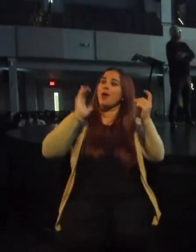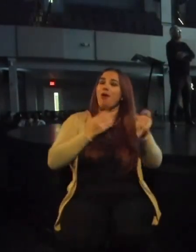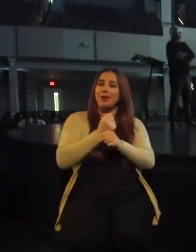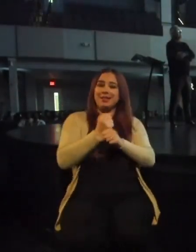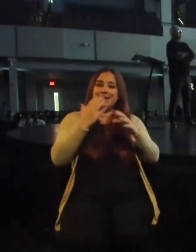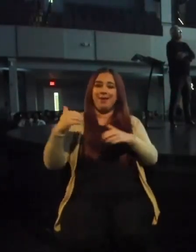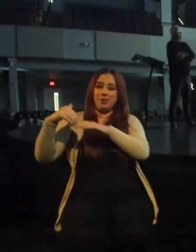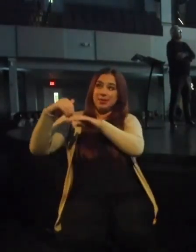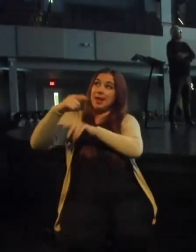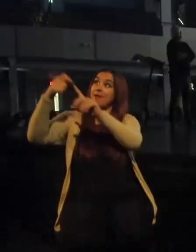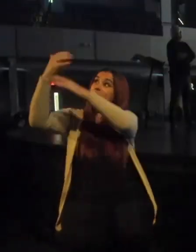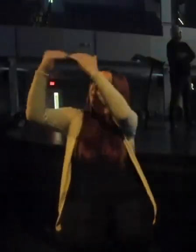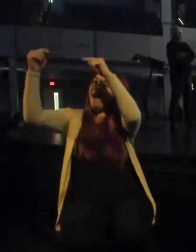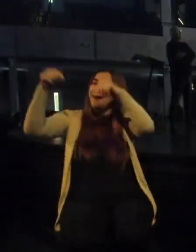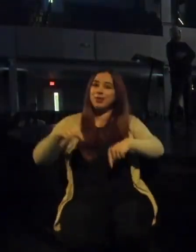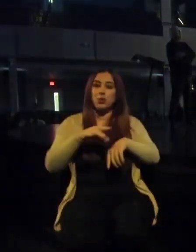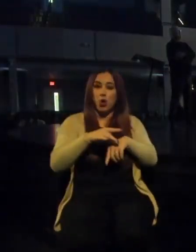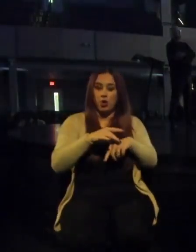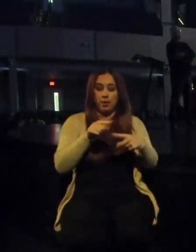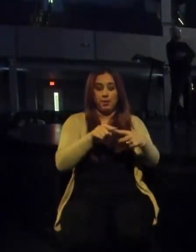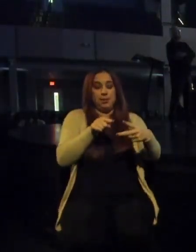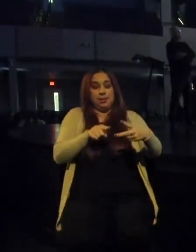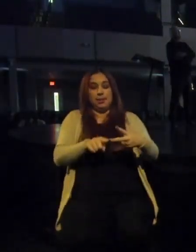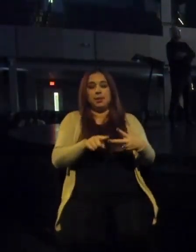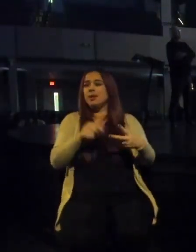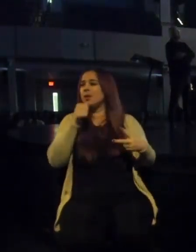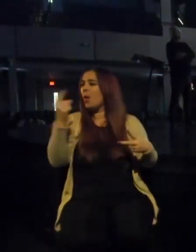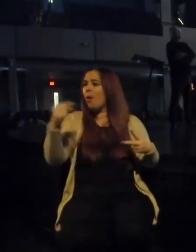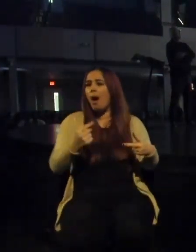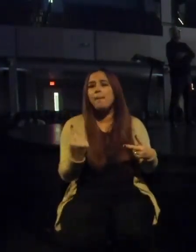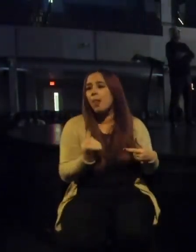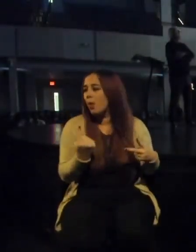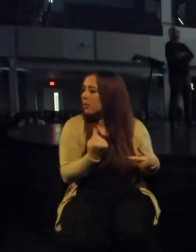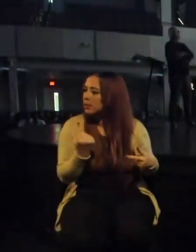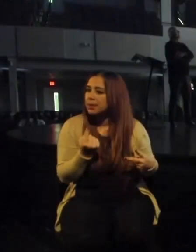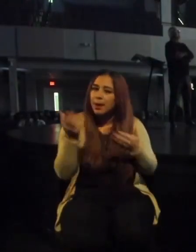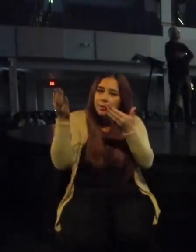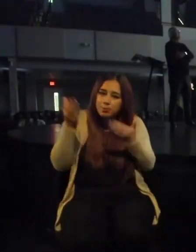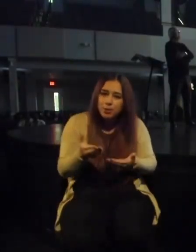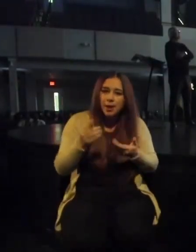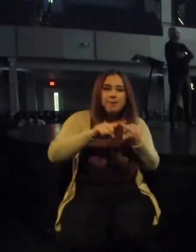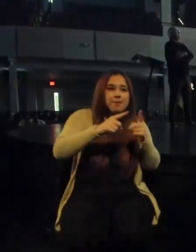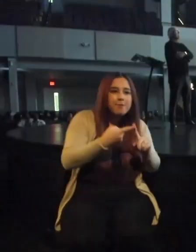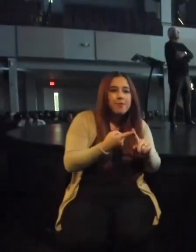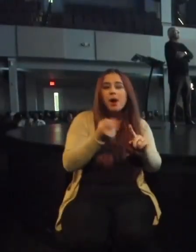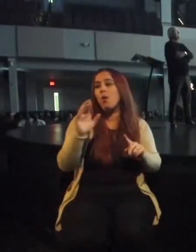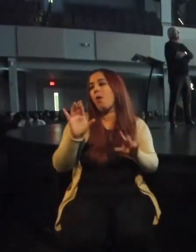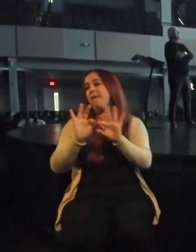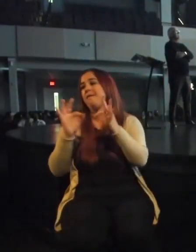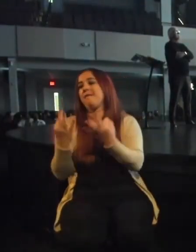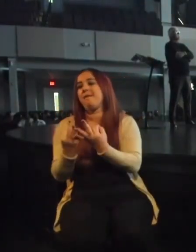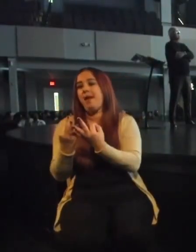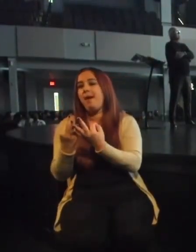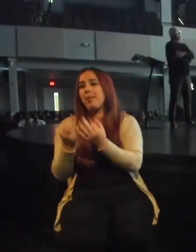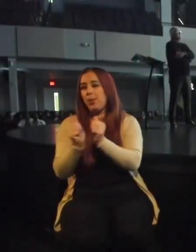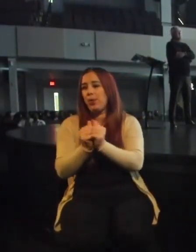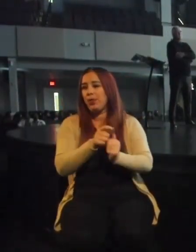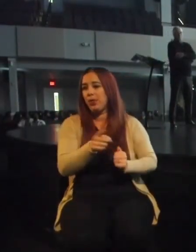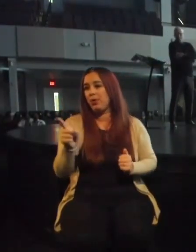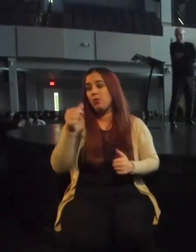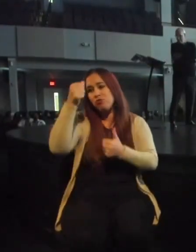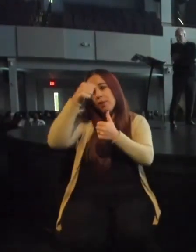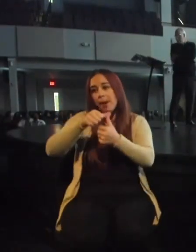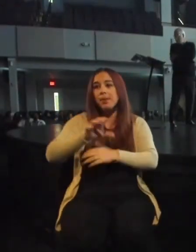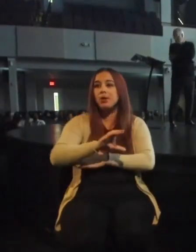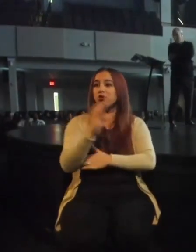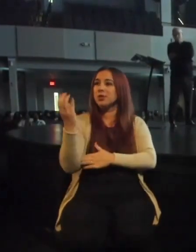sent from heaven to earth. And second, don't come alone. Bring a friend or family member. Remember that Christmas is